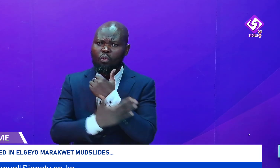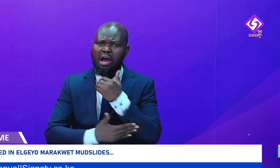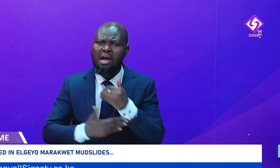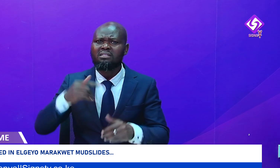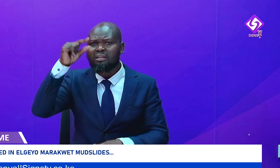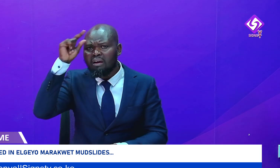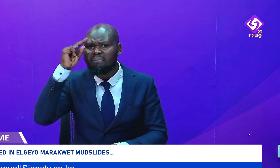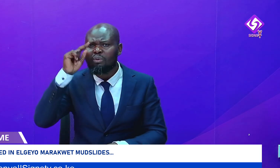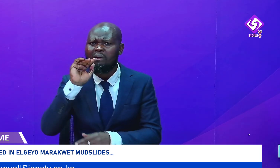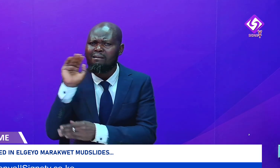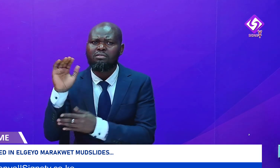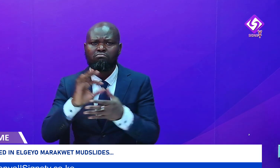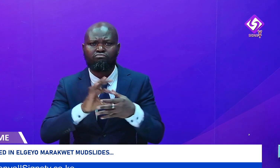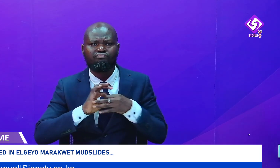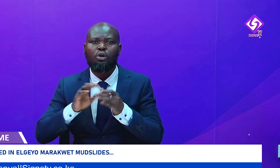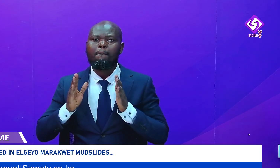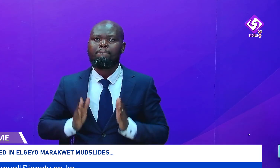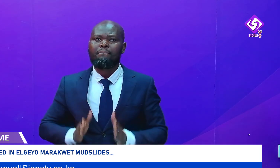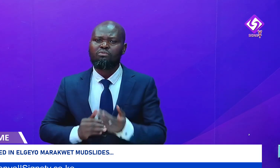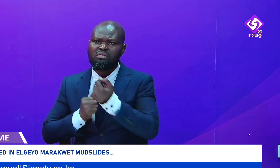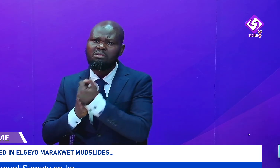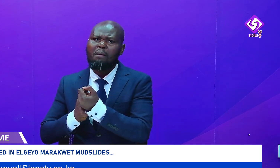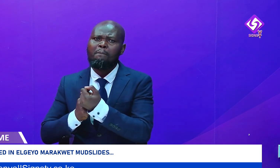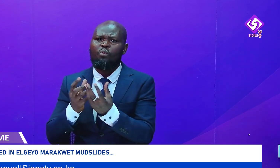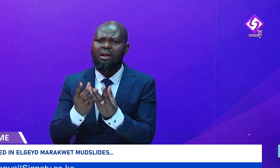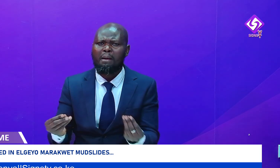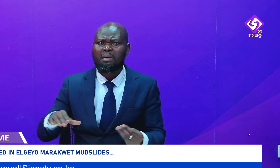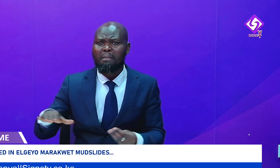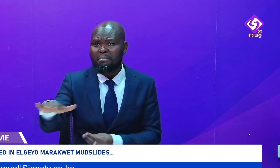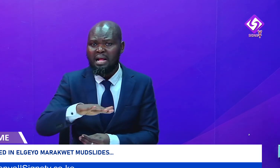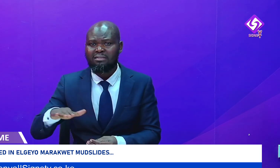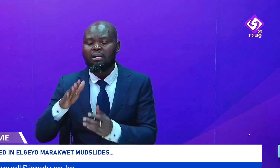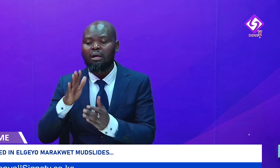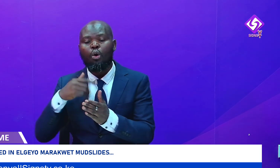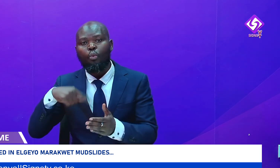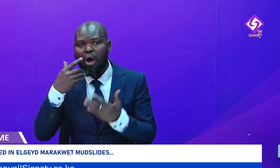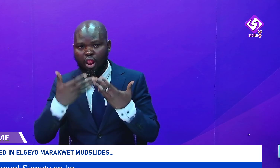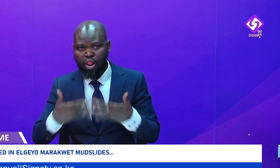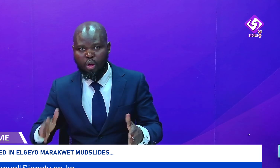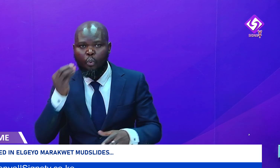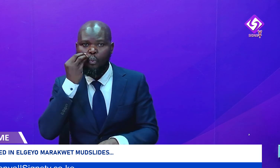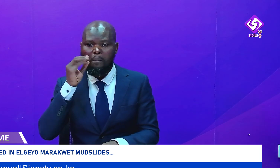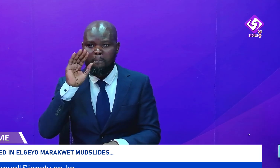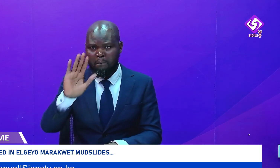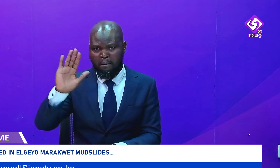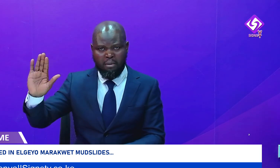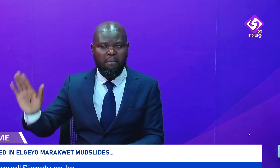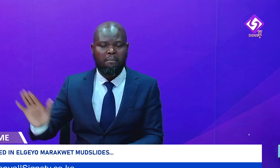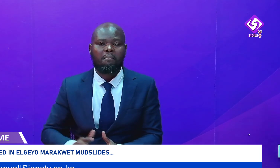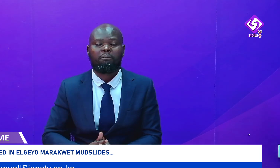landslides. The county government is also coordinating humanitarian support for displaced families who lost their homes